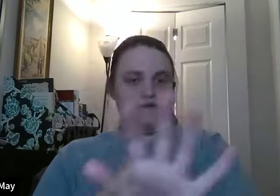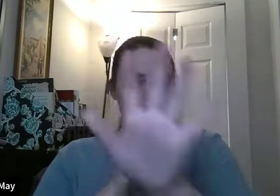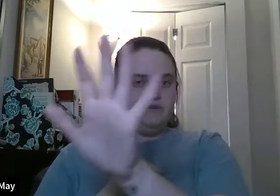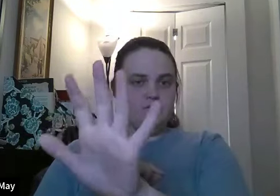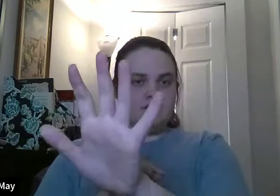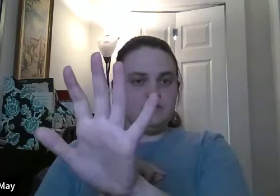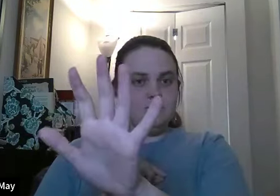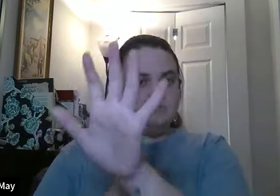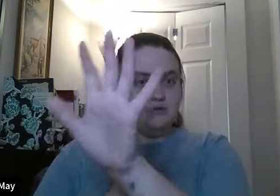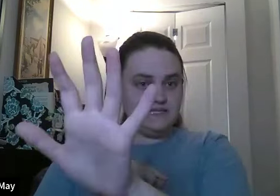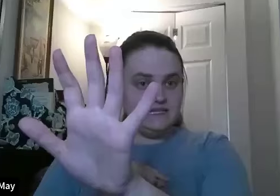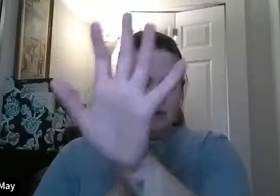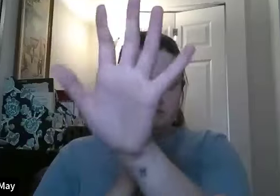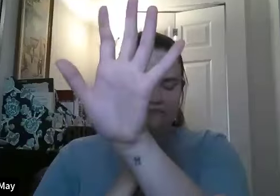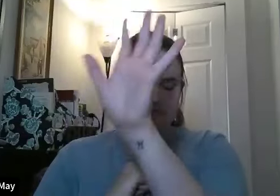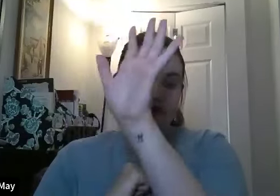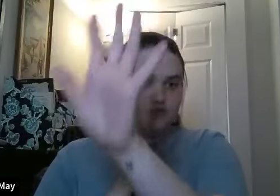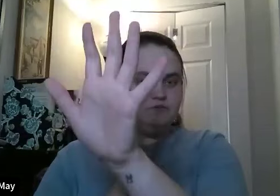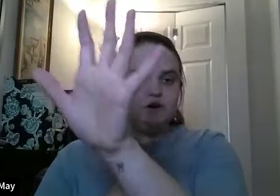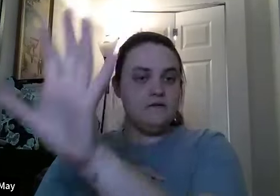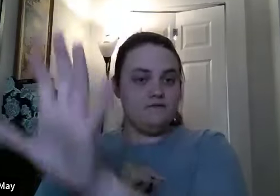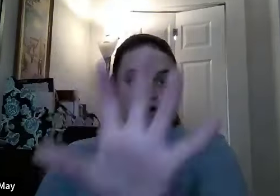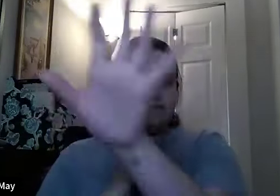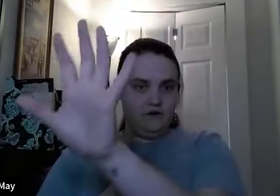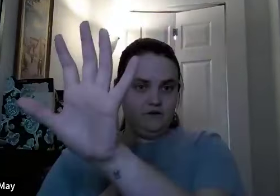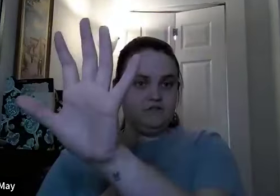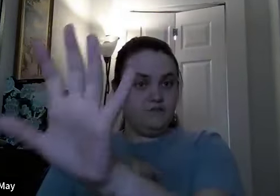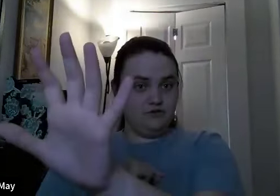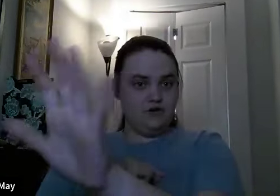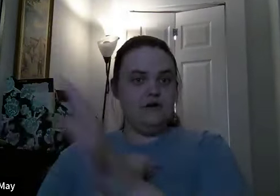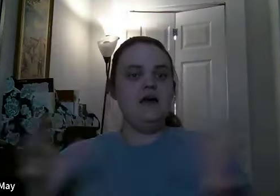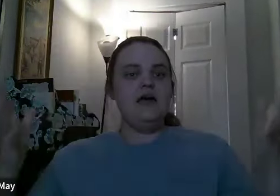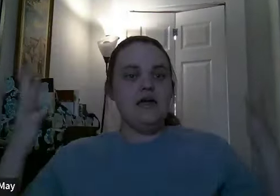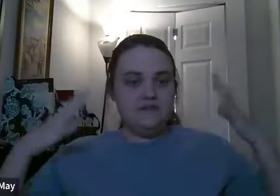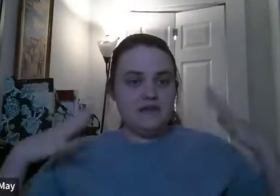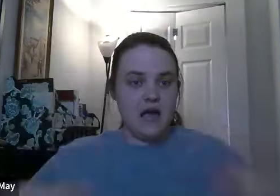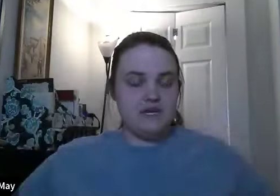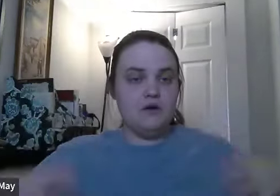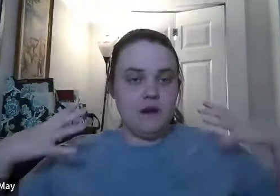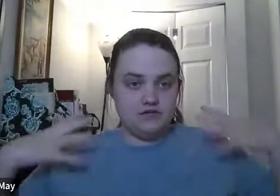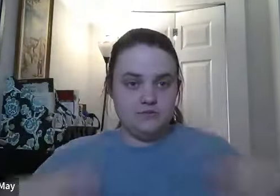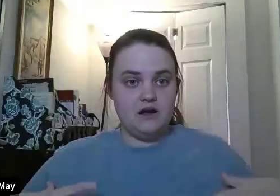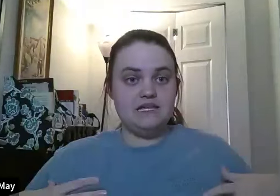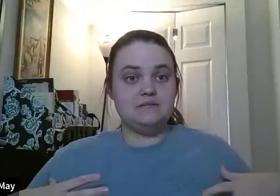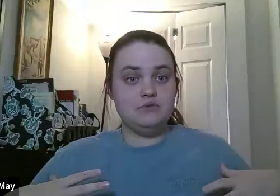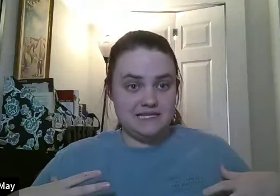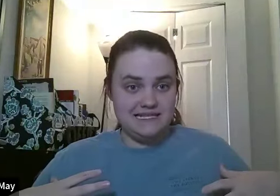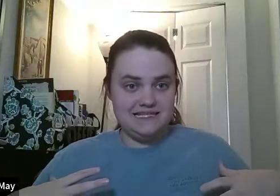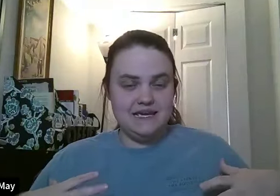front of you is going to be future. Sorry, far in front of you is future. Anything happening around your body is present.